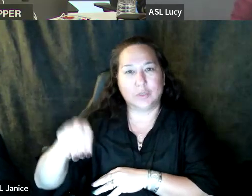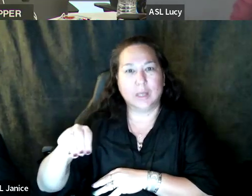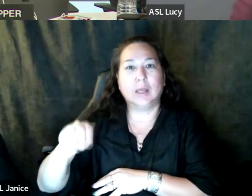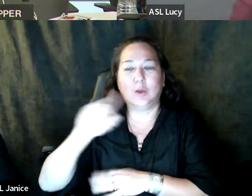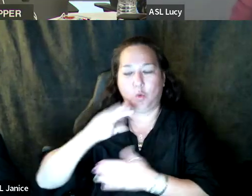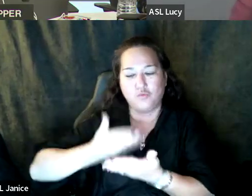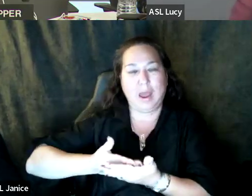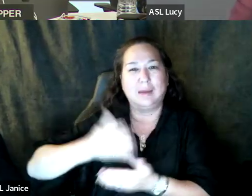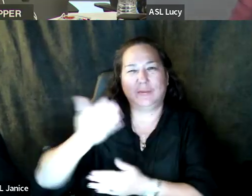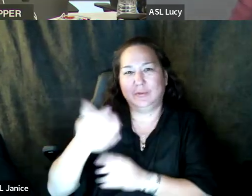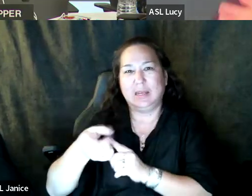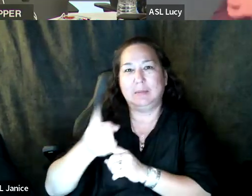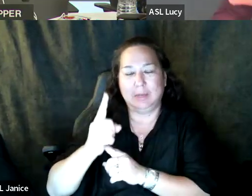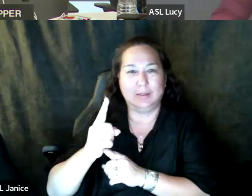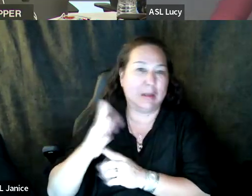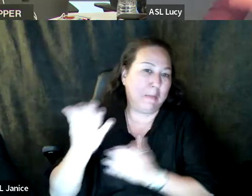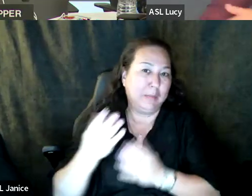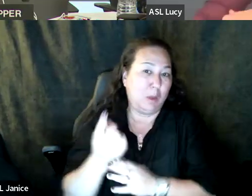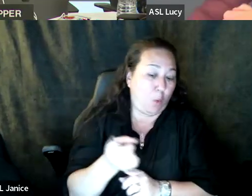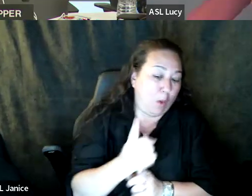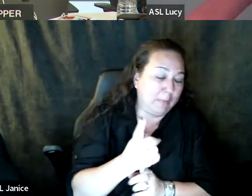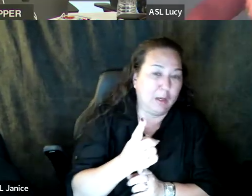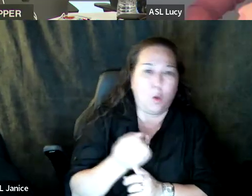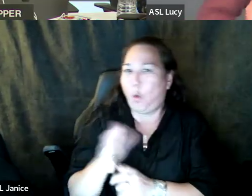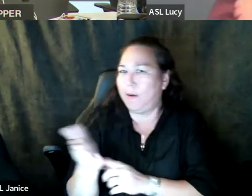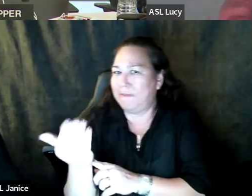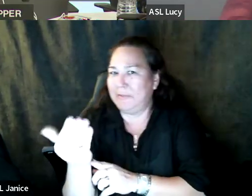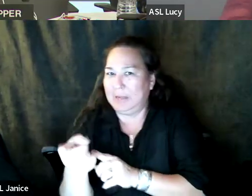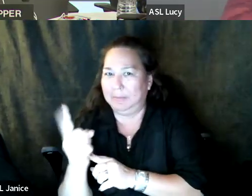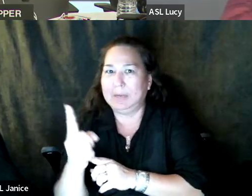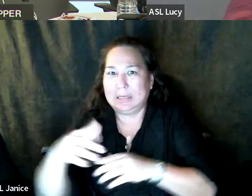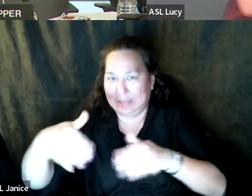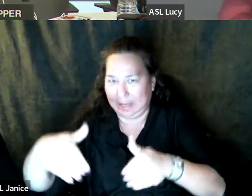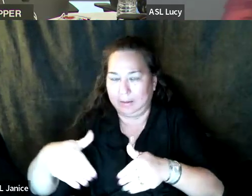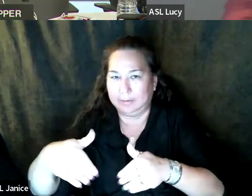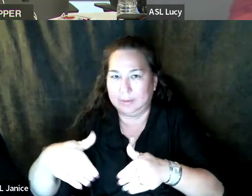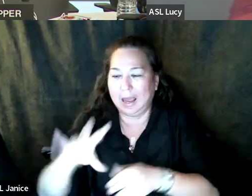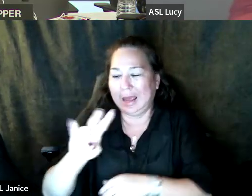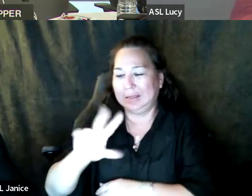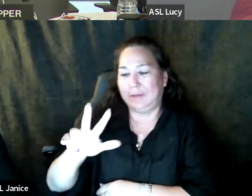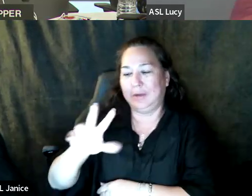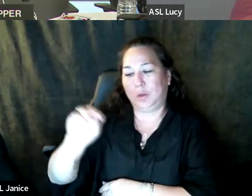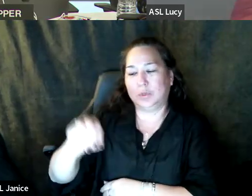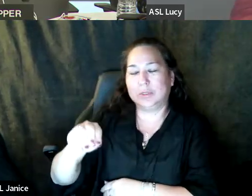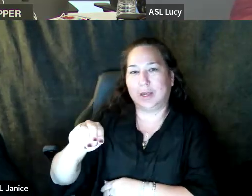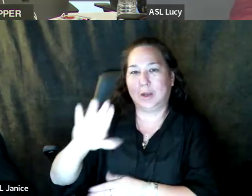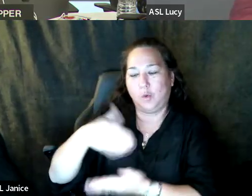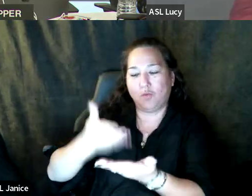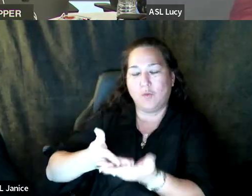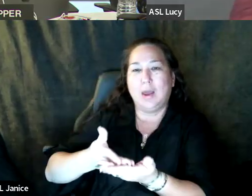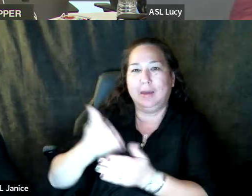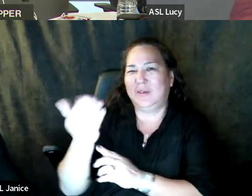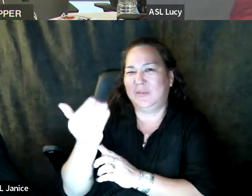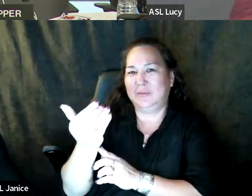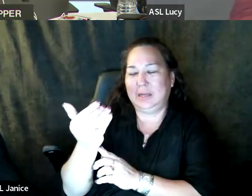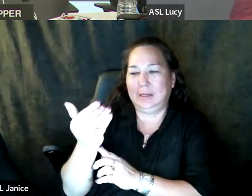morning. So that could be 1 minute or it could be 15 minutes late. And 73% arrived within 15 minutes in the